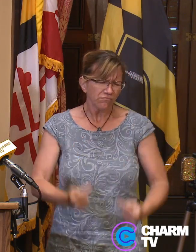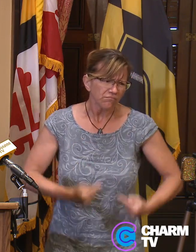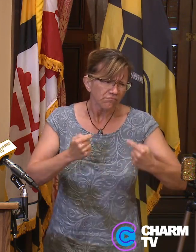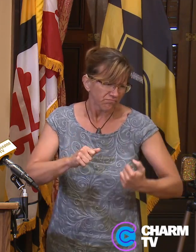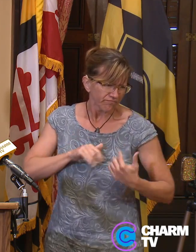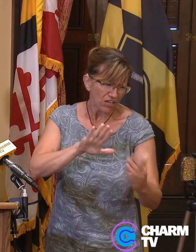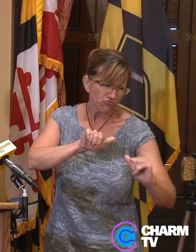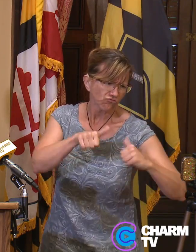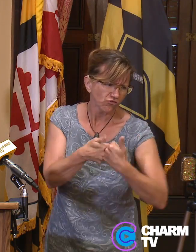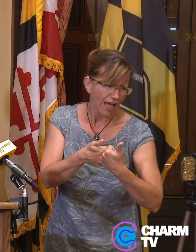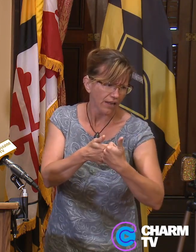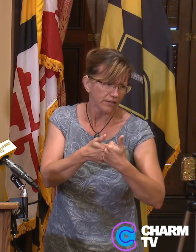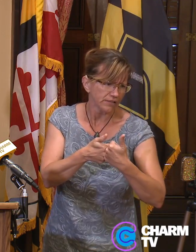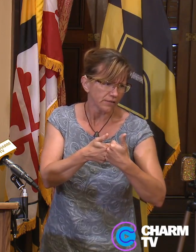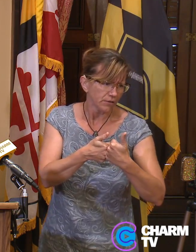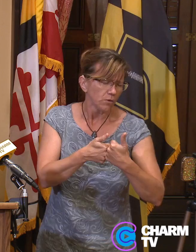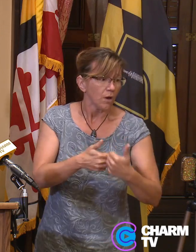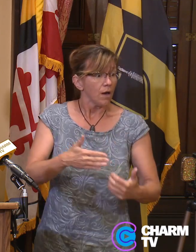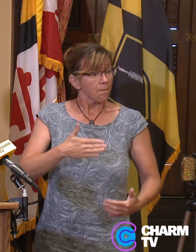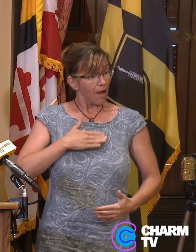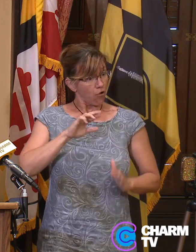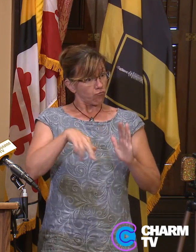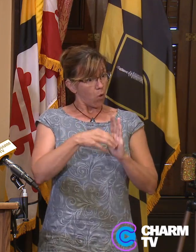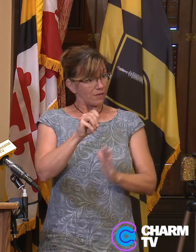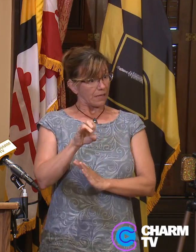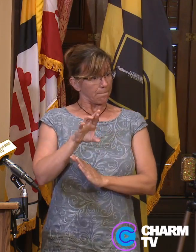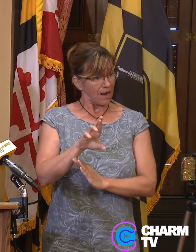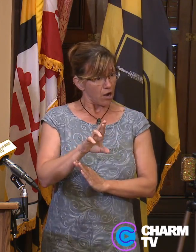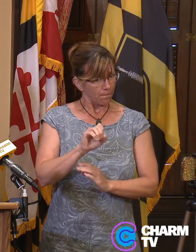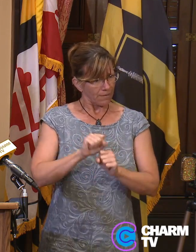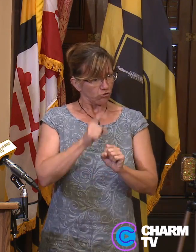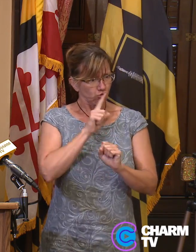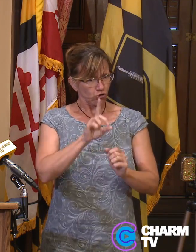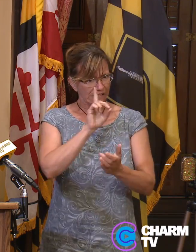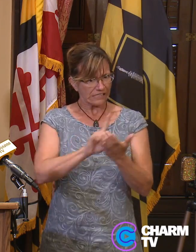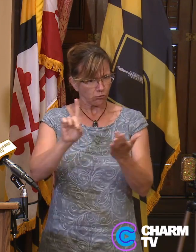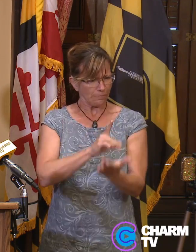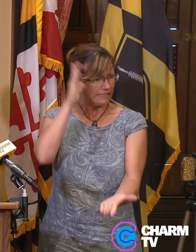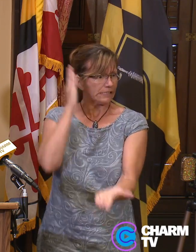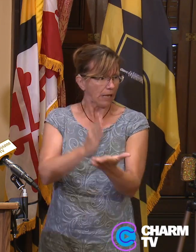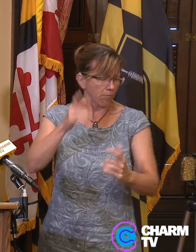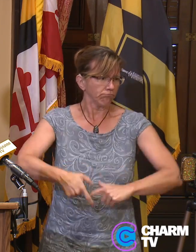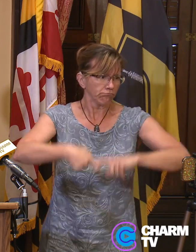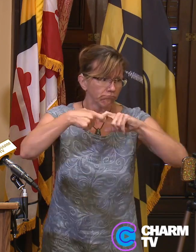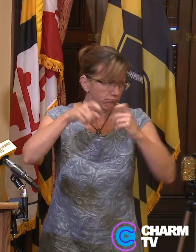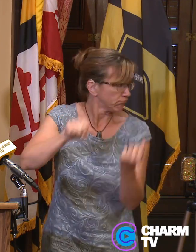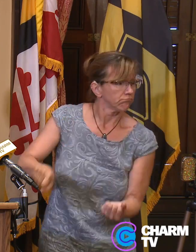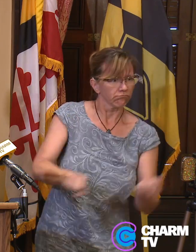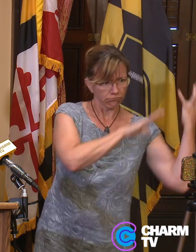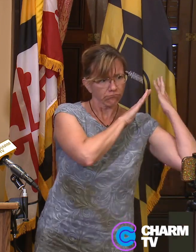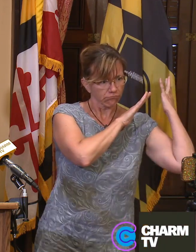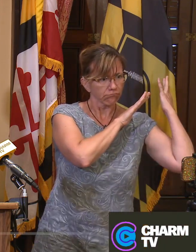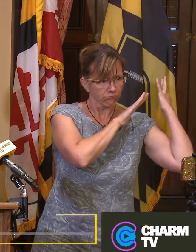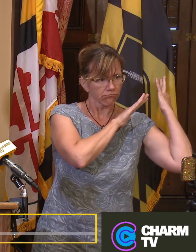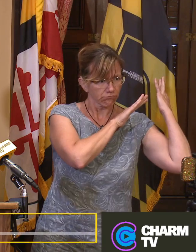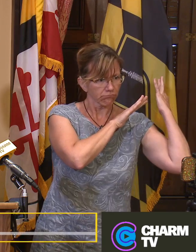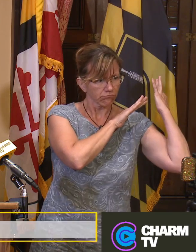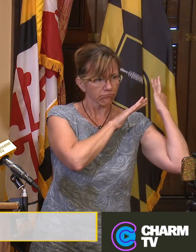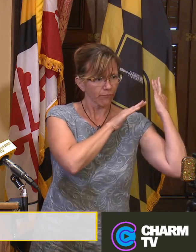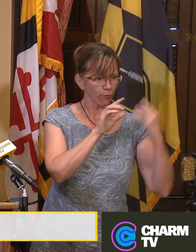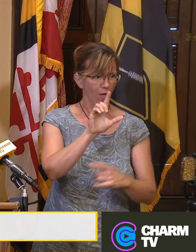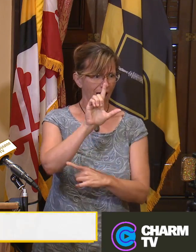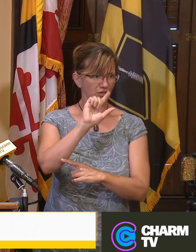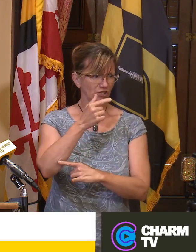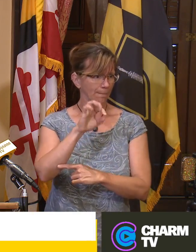making sure that we can end discrimination against our LGBTQ community in every way that we can and continue to break